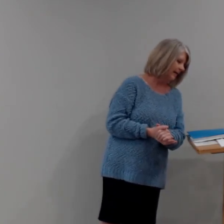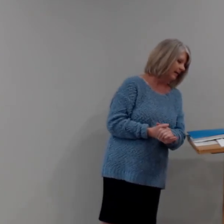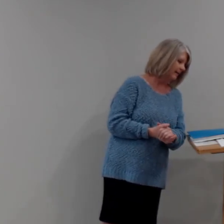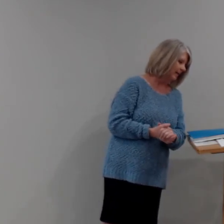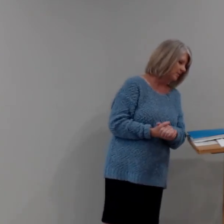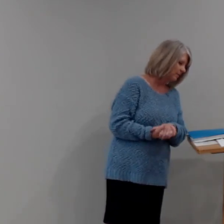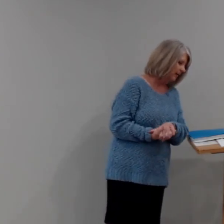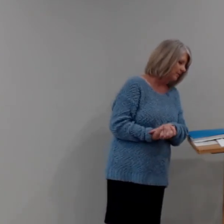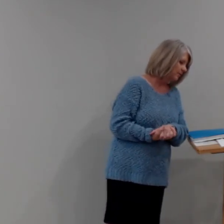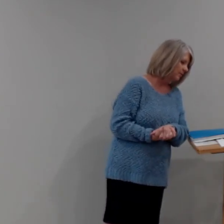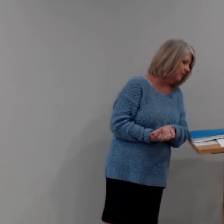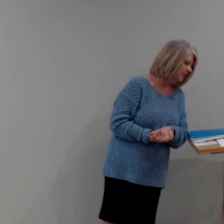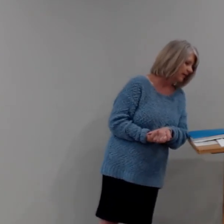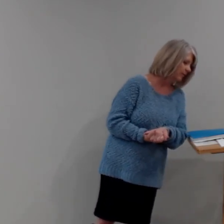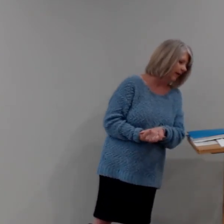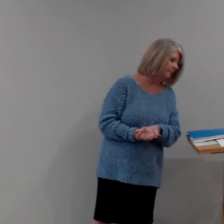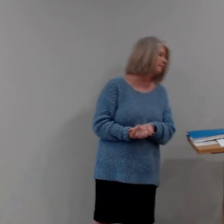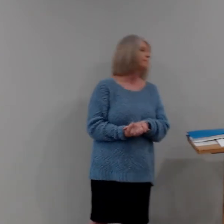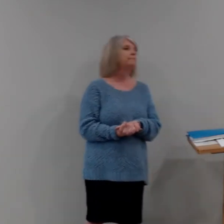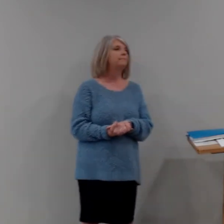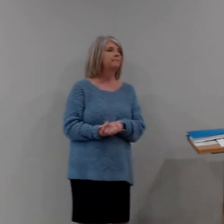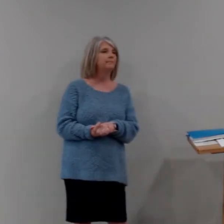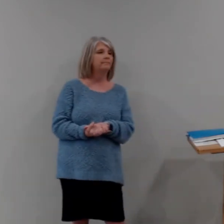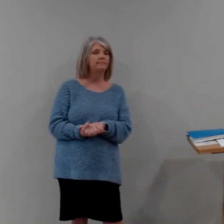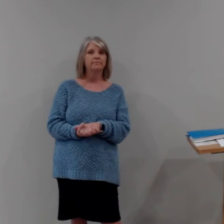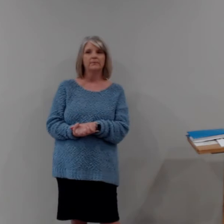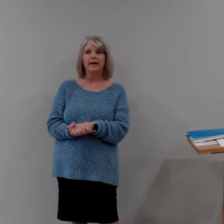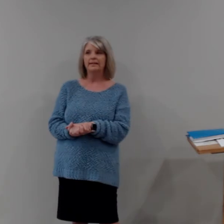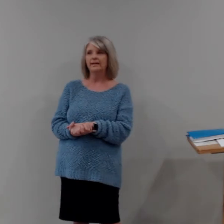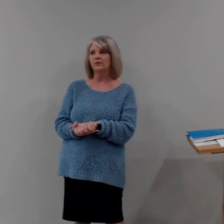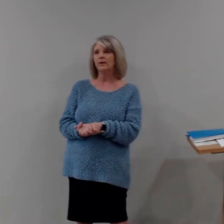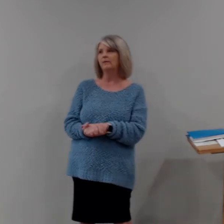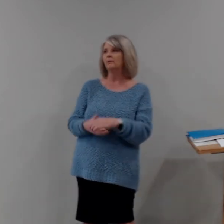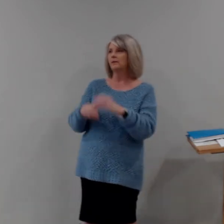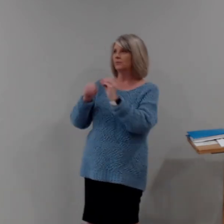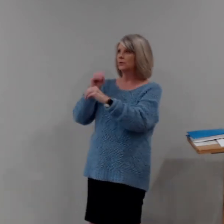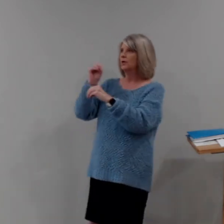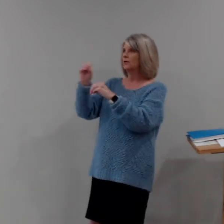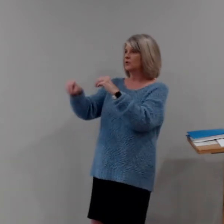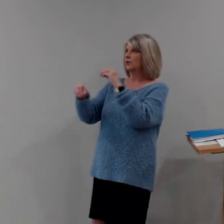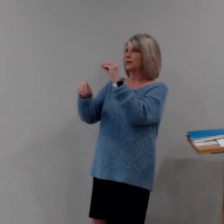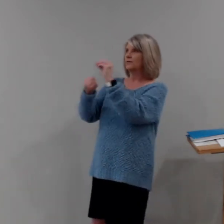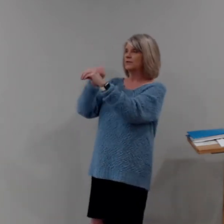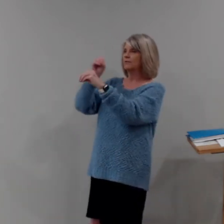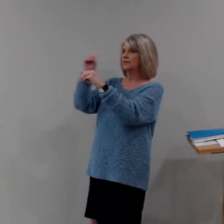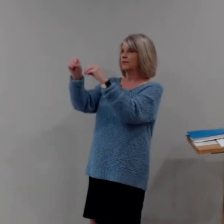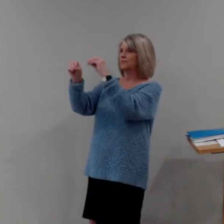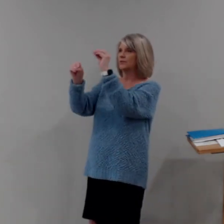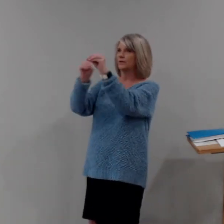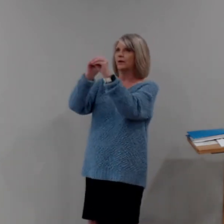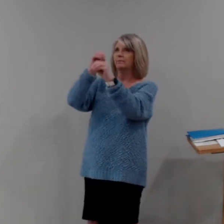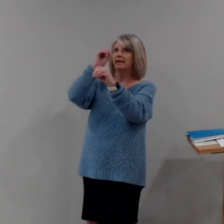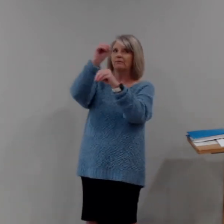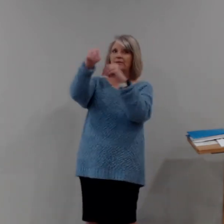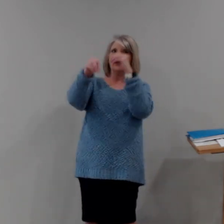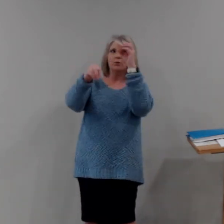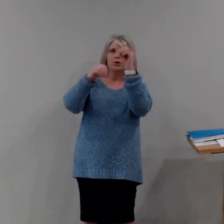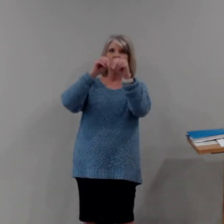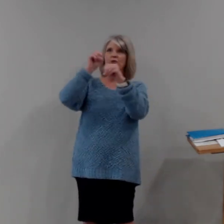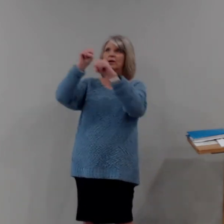And lost my place. Decorate. Okay, decorate, remember, there's several signs for decorate, but now fireworks, you're coming